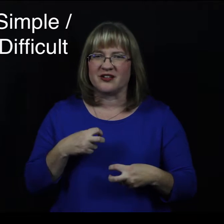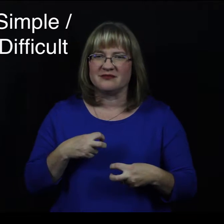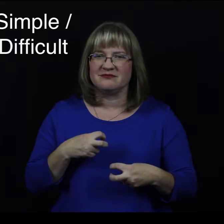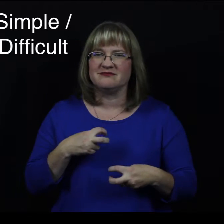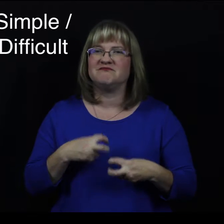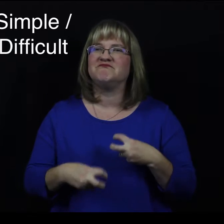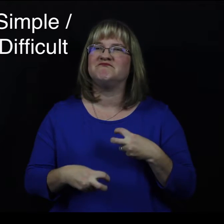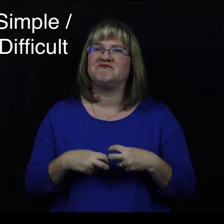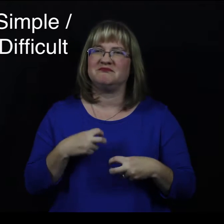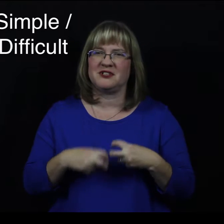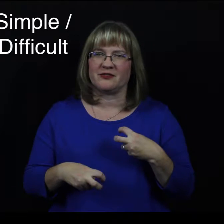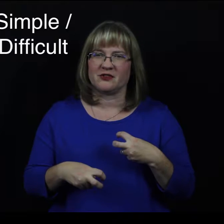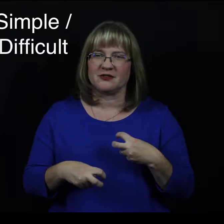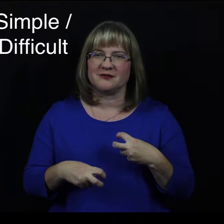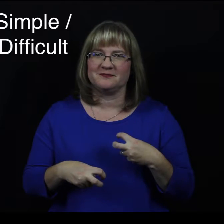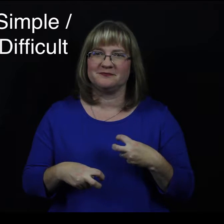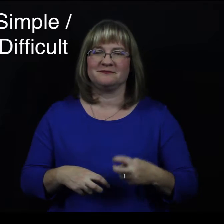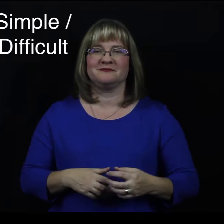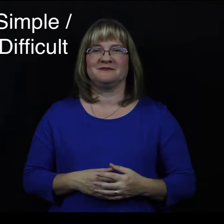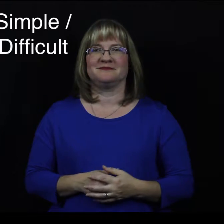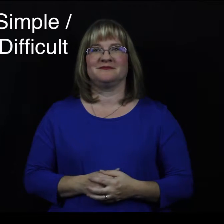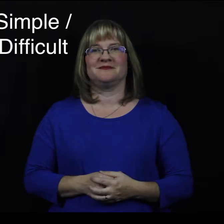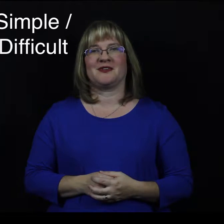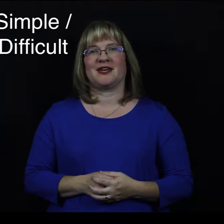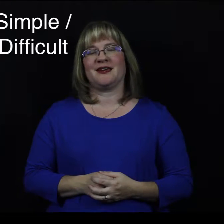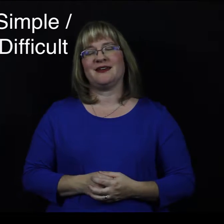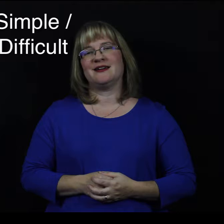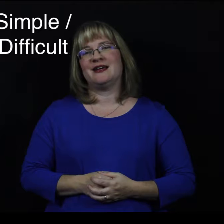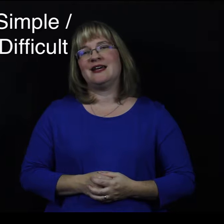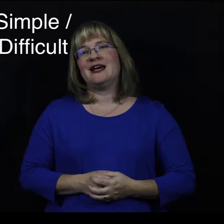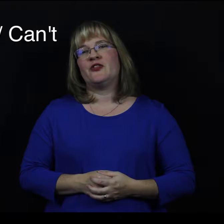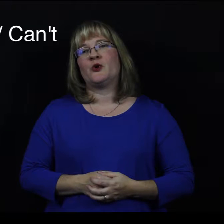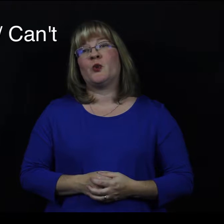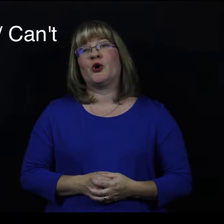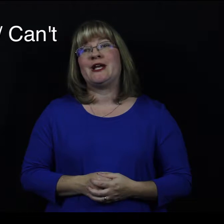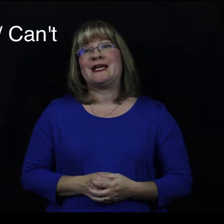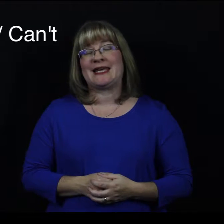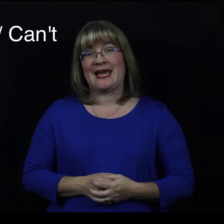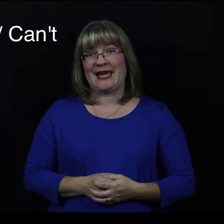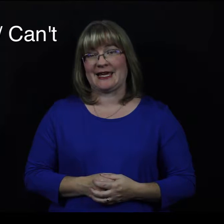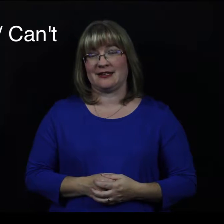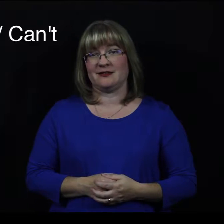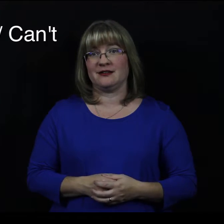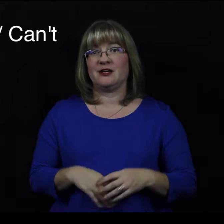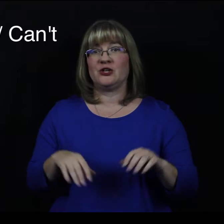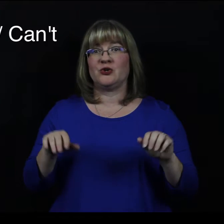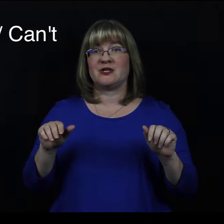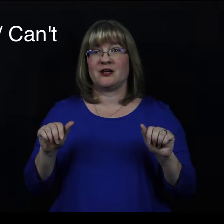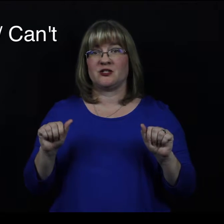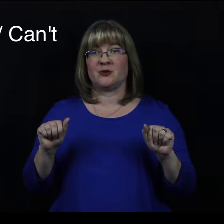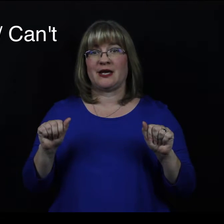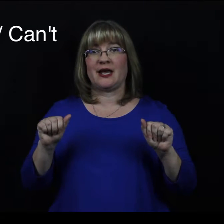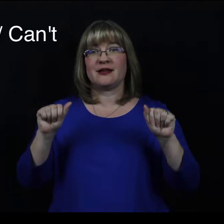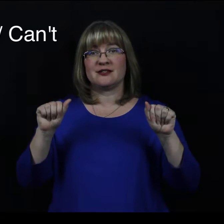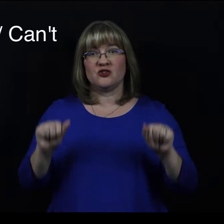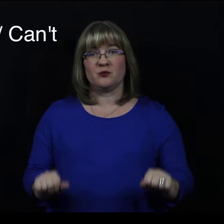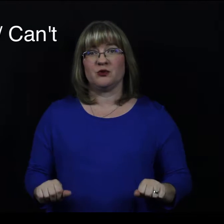hard, difficult. Okay? The word can, you take two A hands and you move